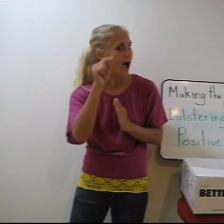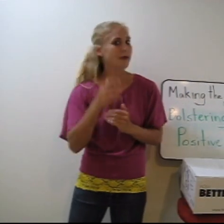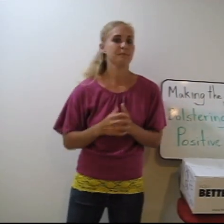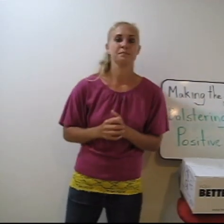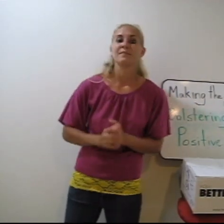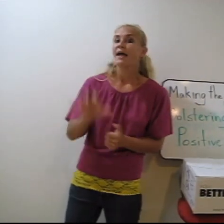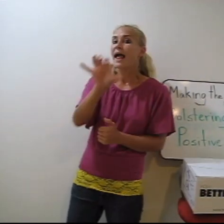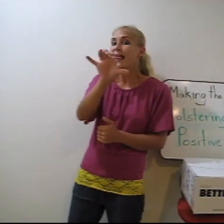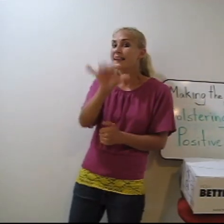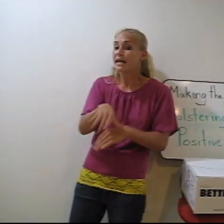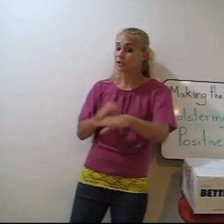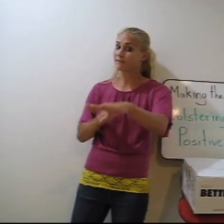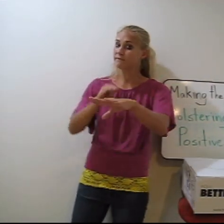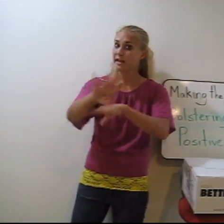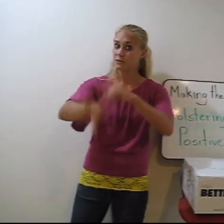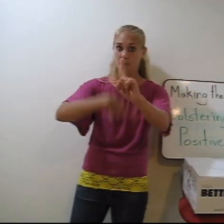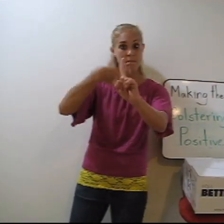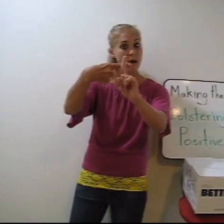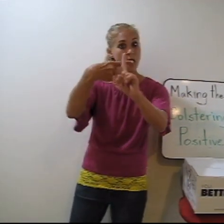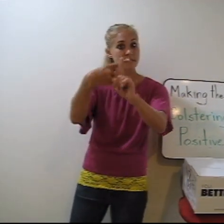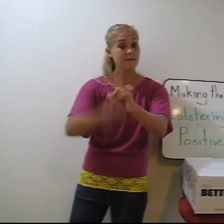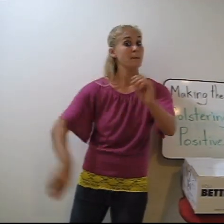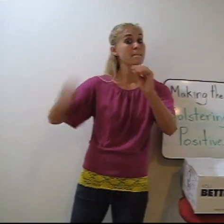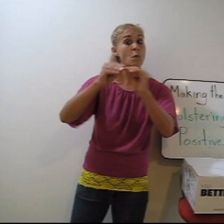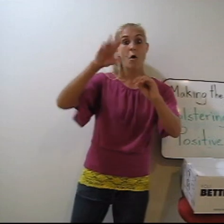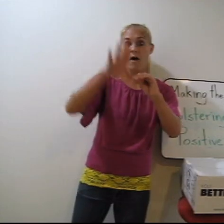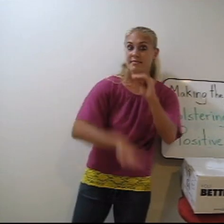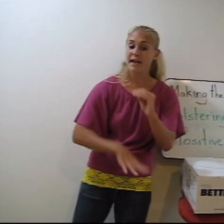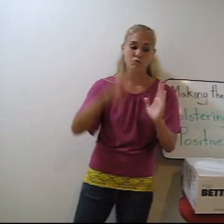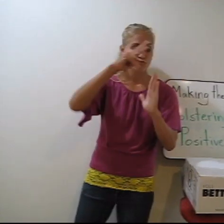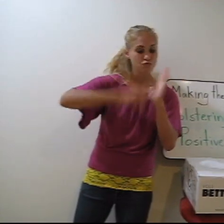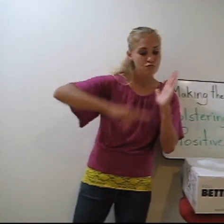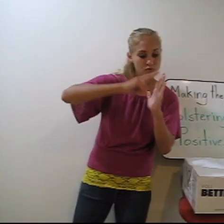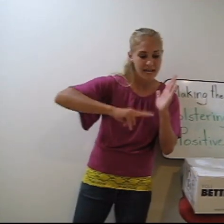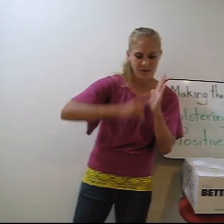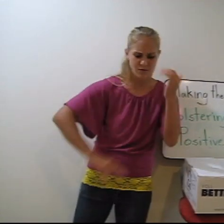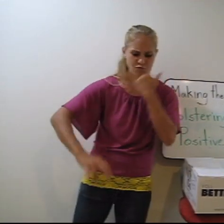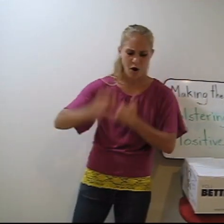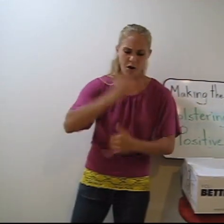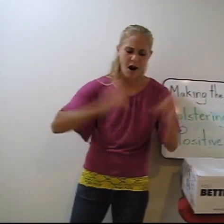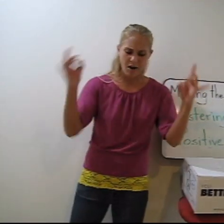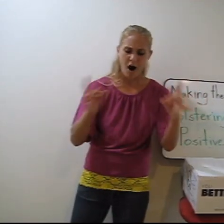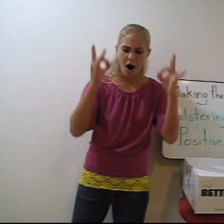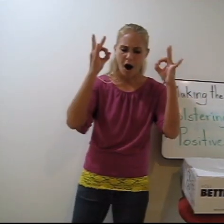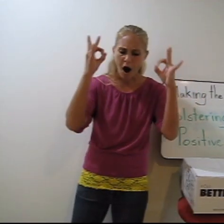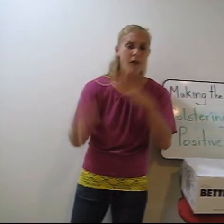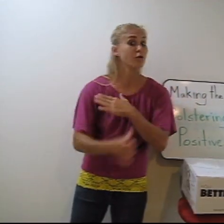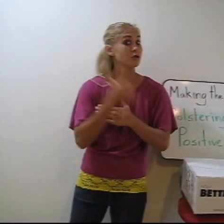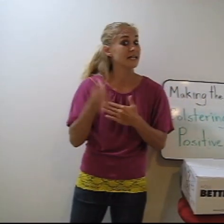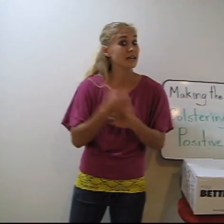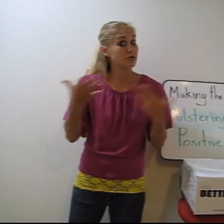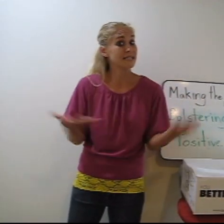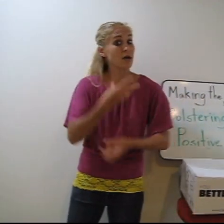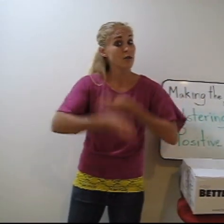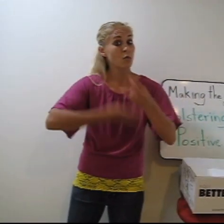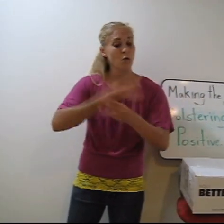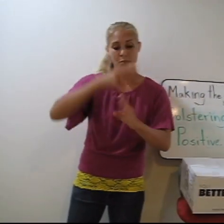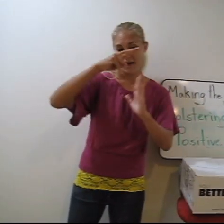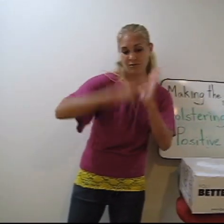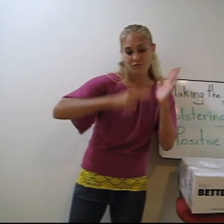is going to affect you far more positively than reading about what's wrong, tragic, or dangerous in the world by reading the newspaper when you first